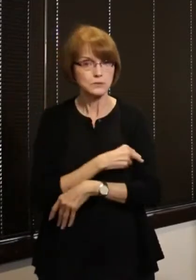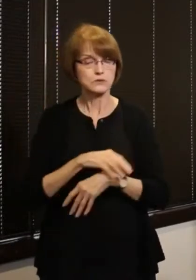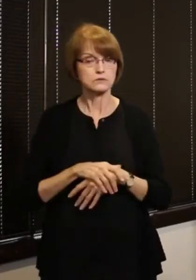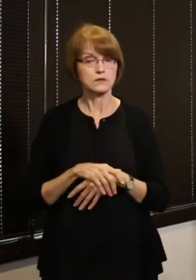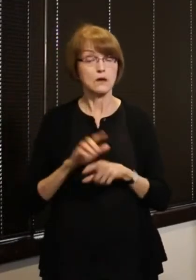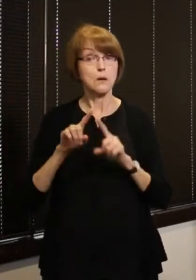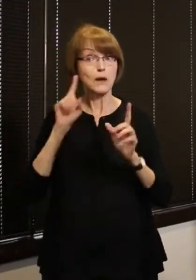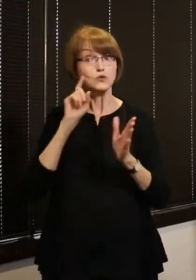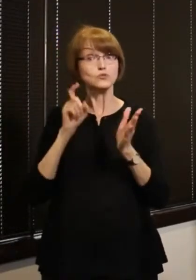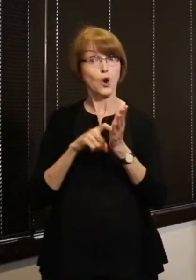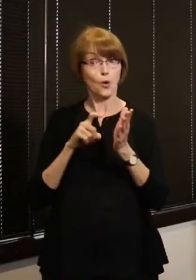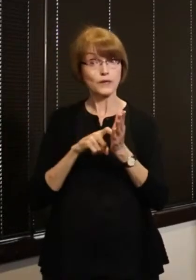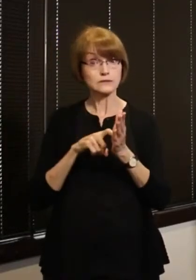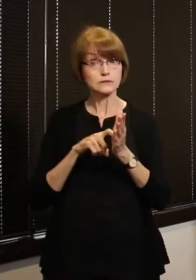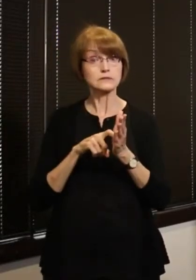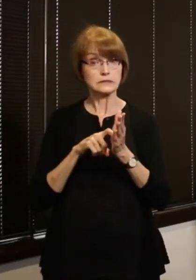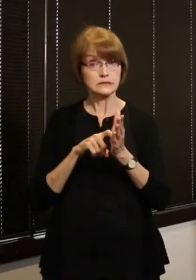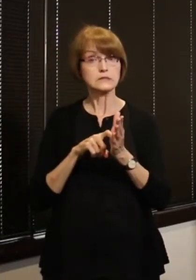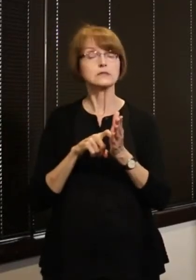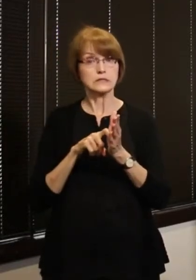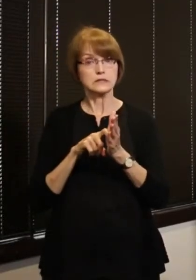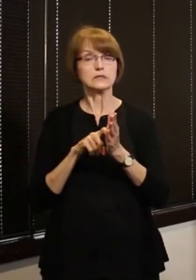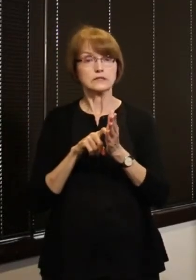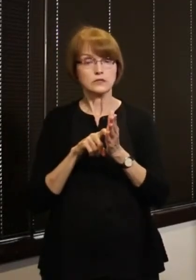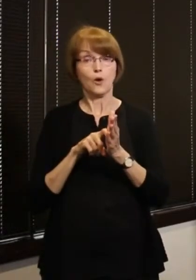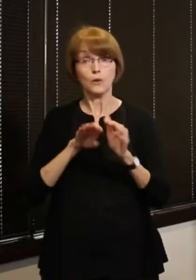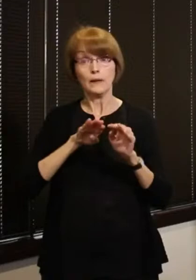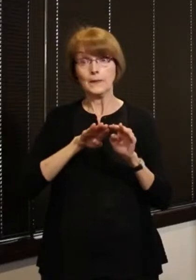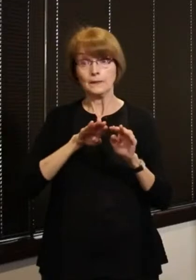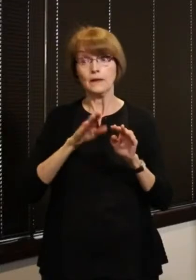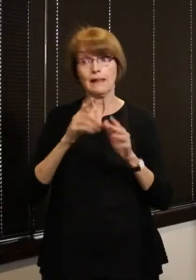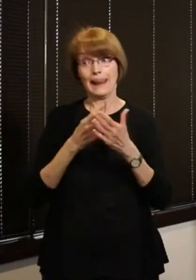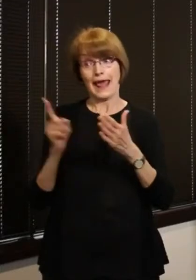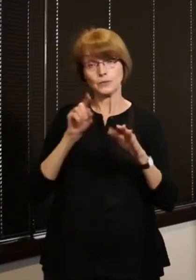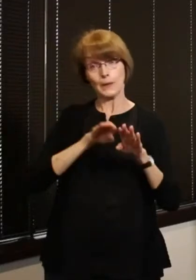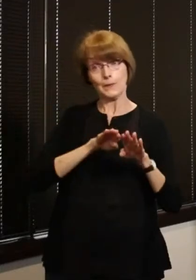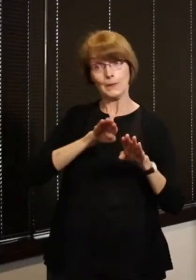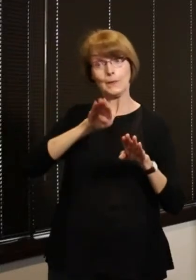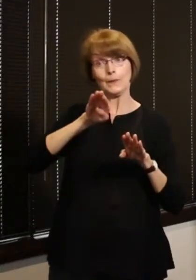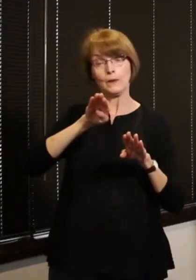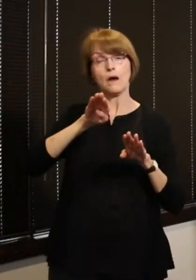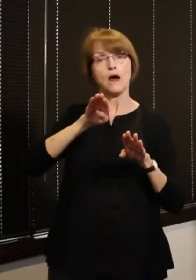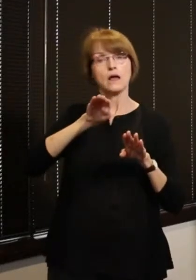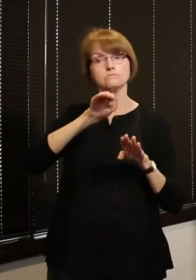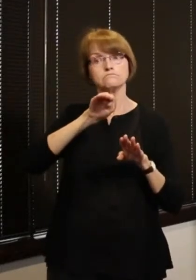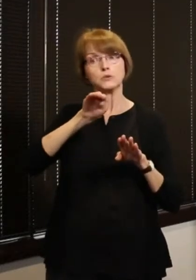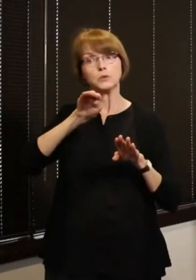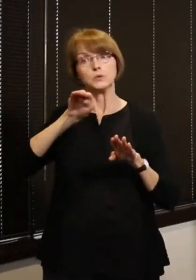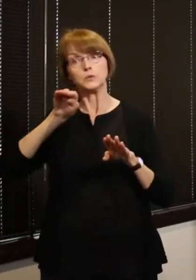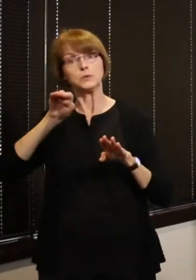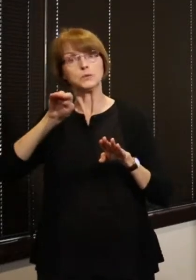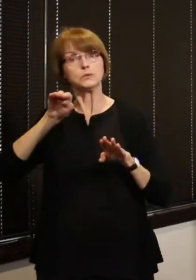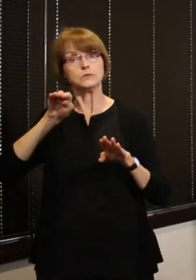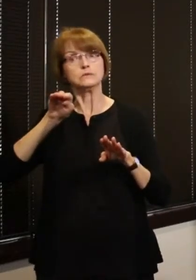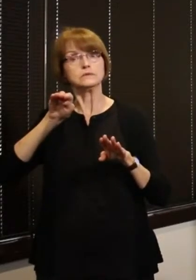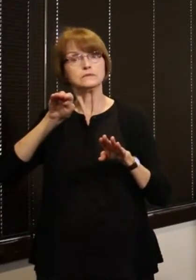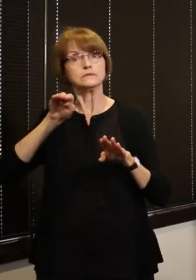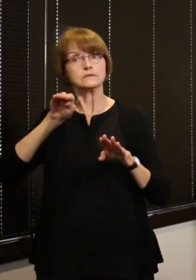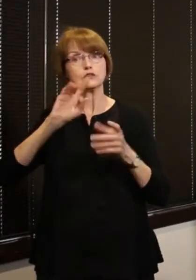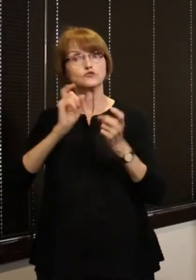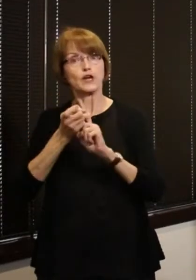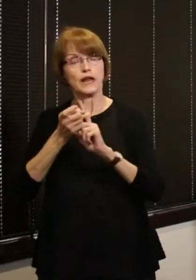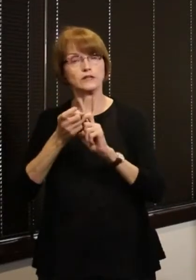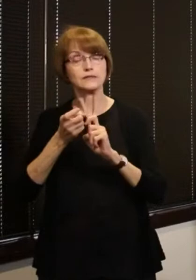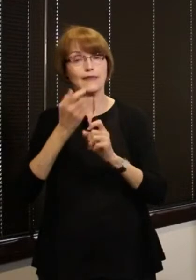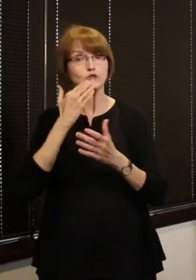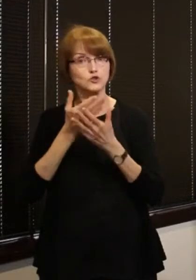to turn a little. It's becoming much more flat than it was last week, which is a good thing. So now we're